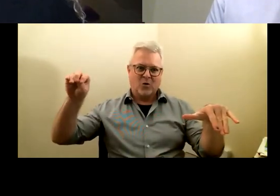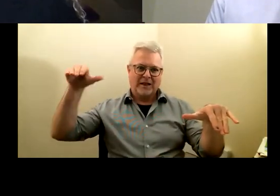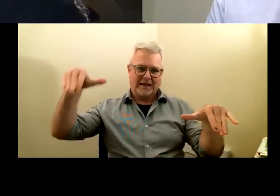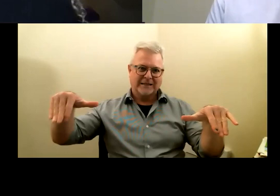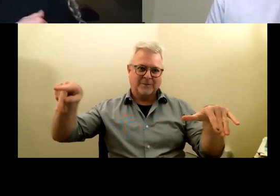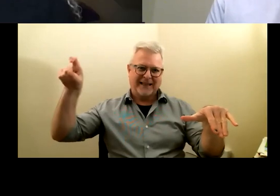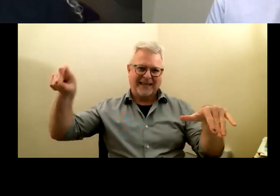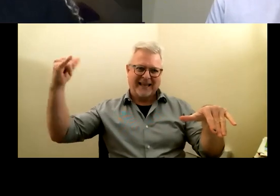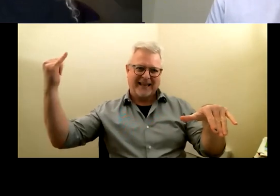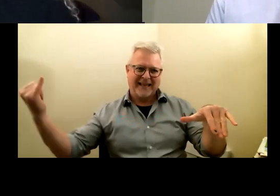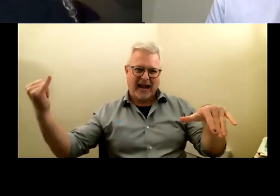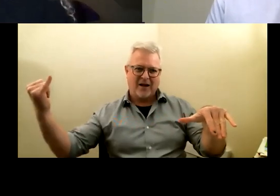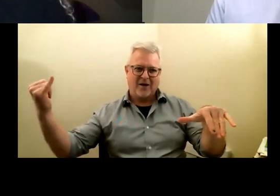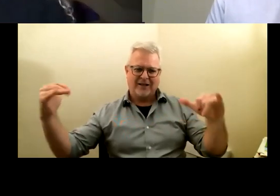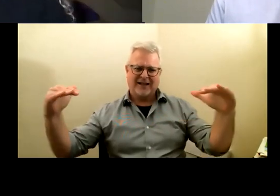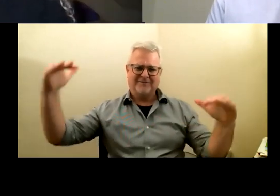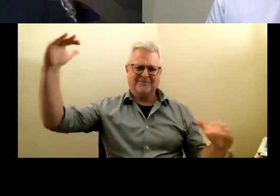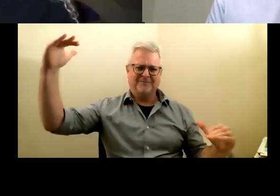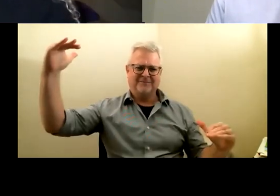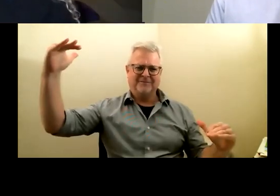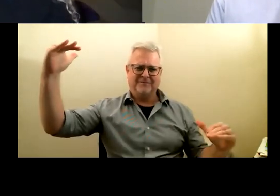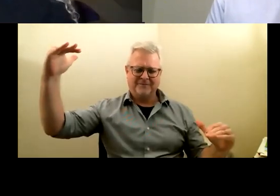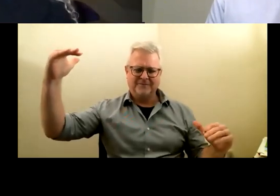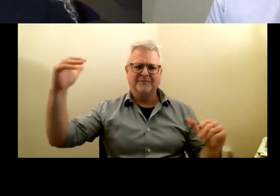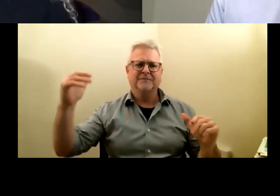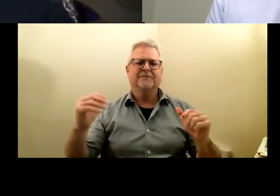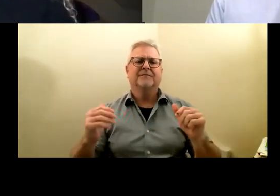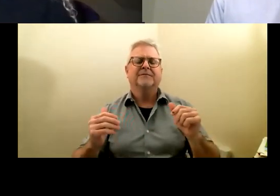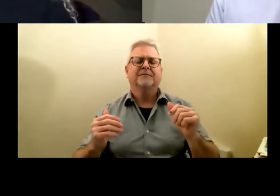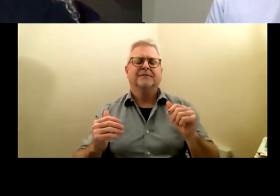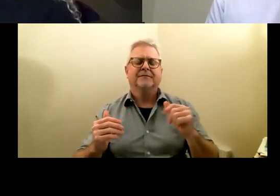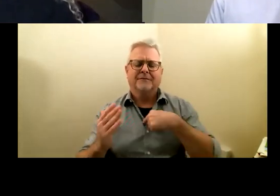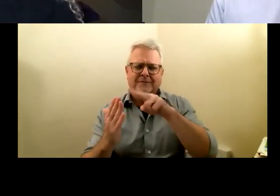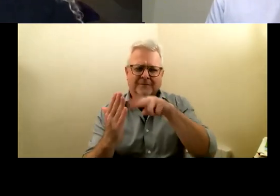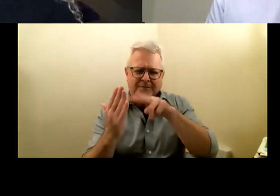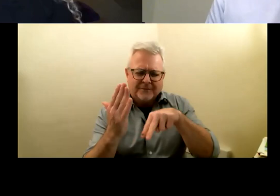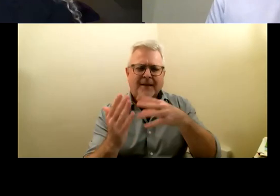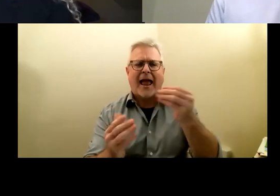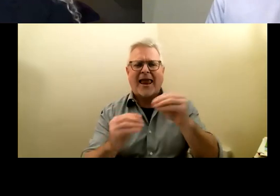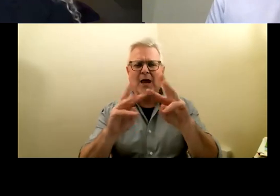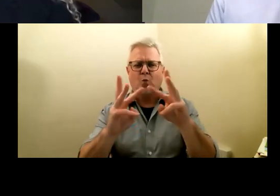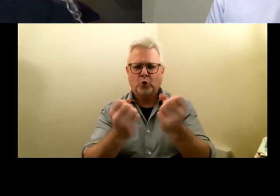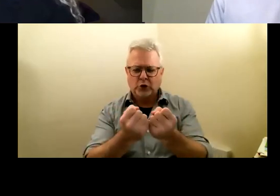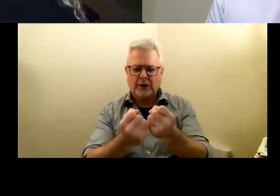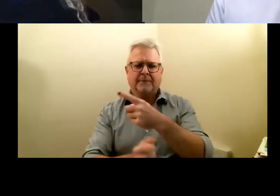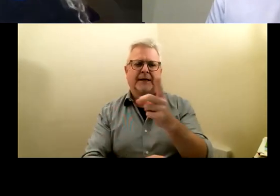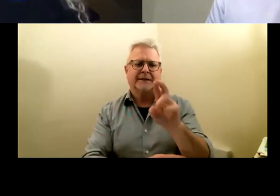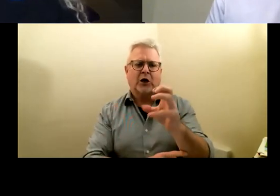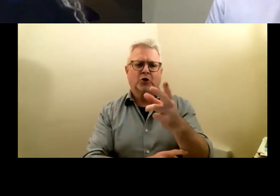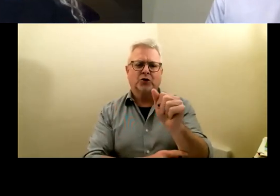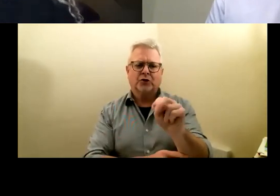28,000. And we have 450,000 people in Rhode Island who need to be vaccinated. So that is